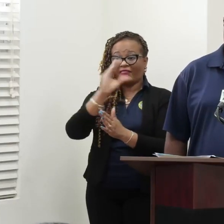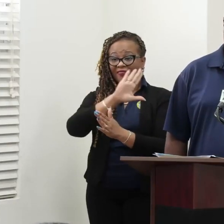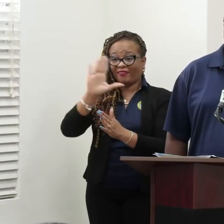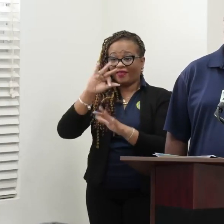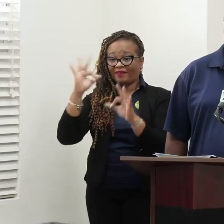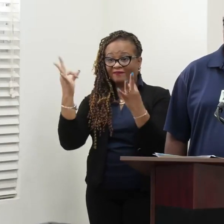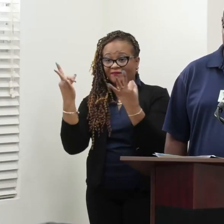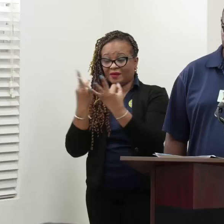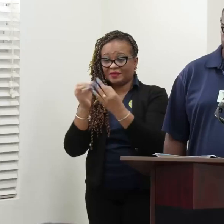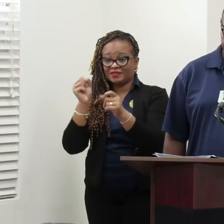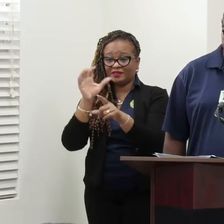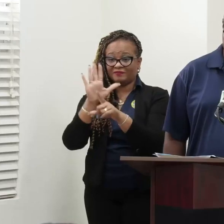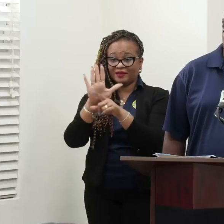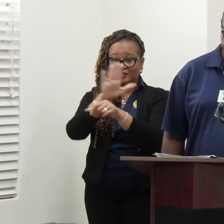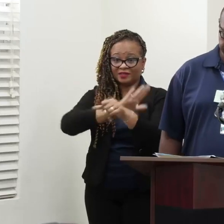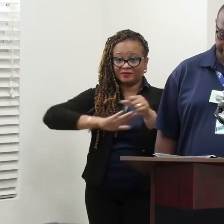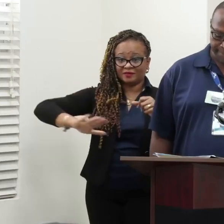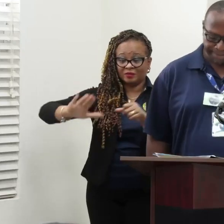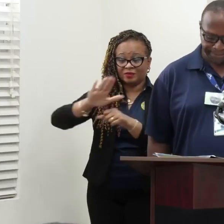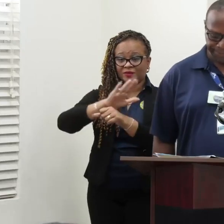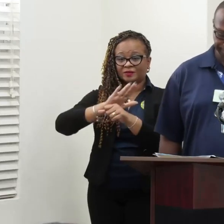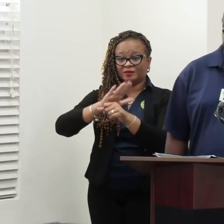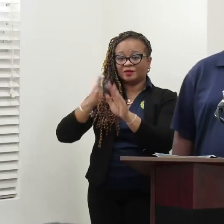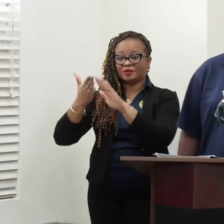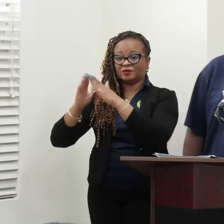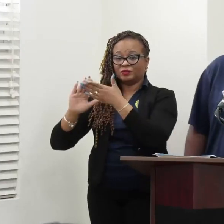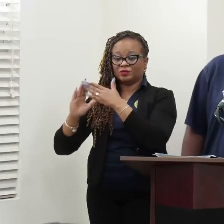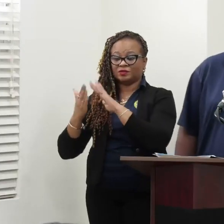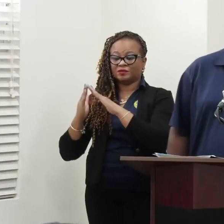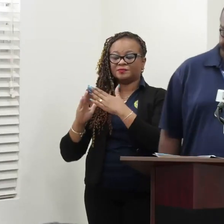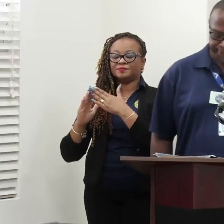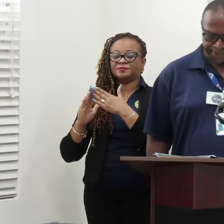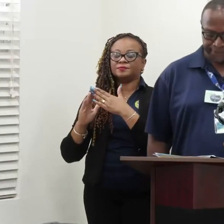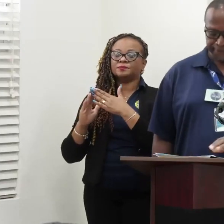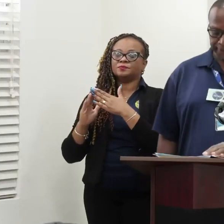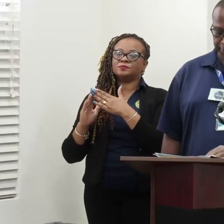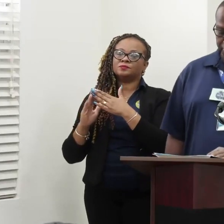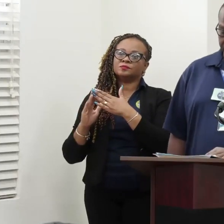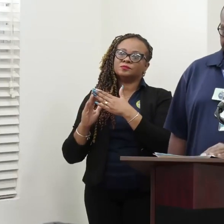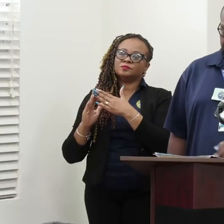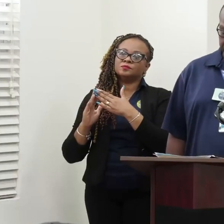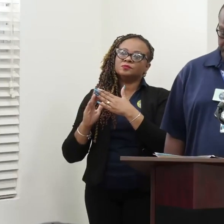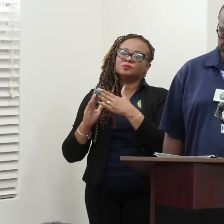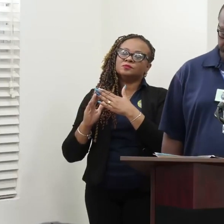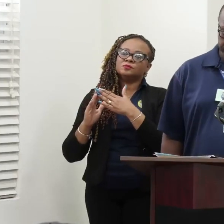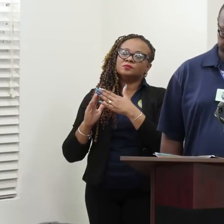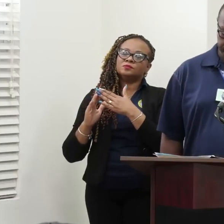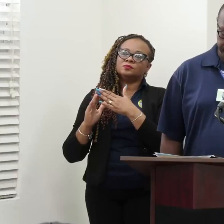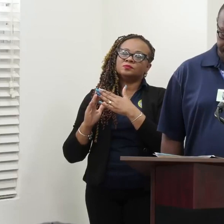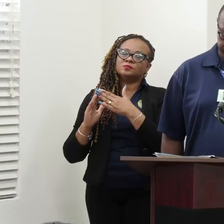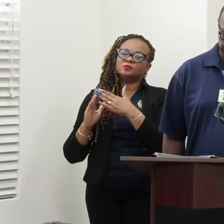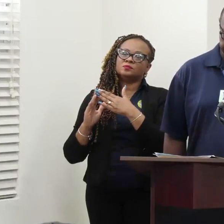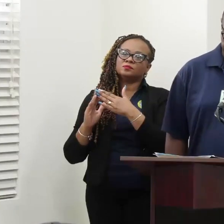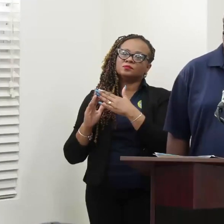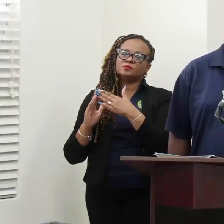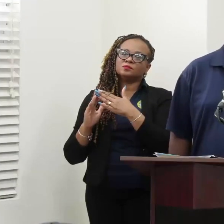in the affected communities. Je prie pour tout le monde qui travaille pour eux, avec tout le monde dans la communauté.